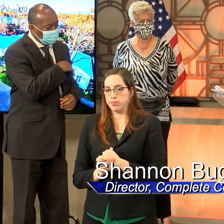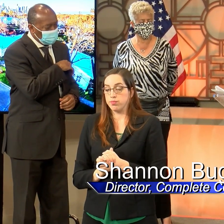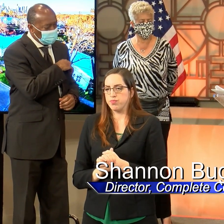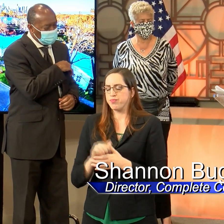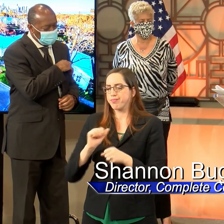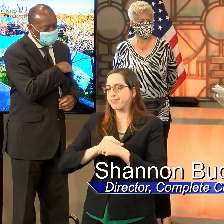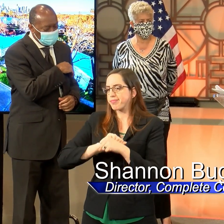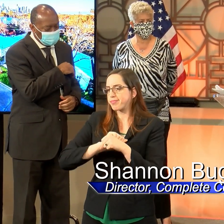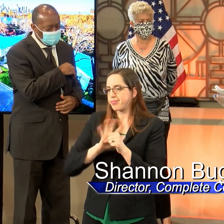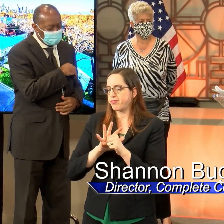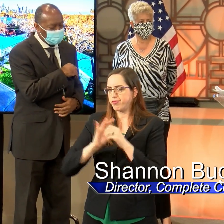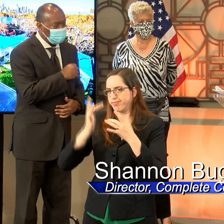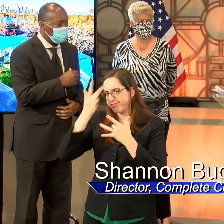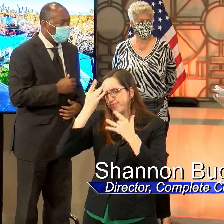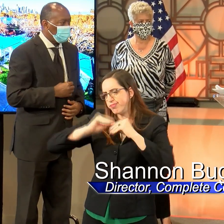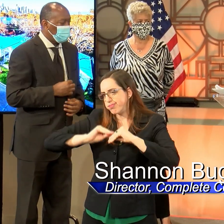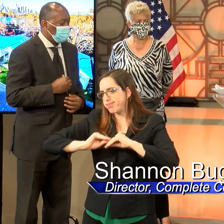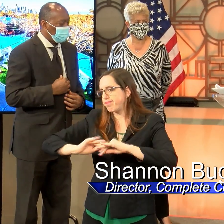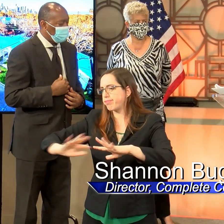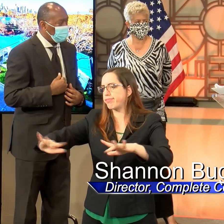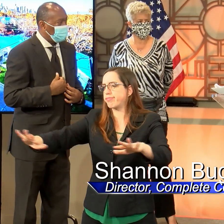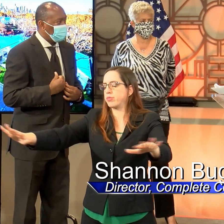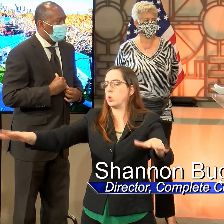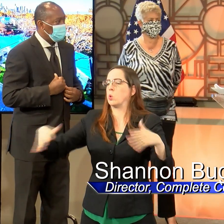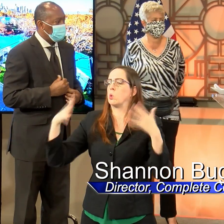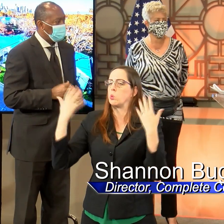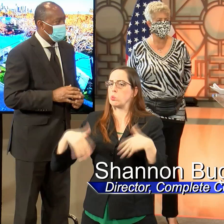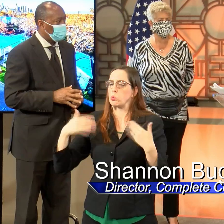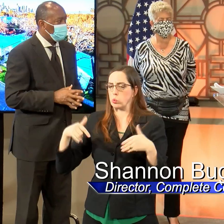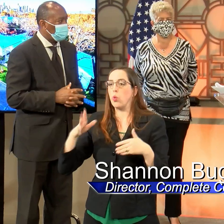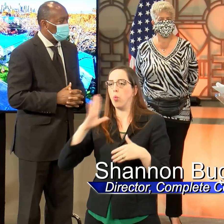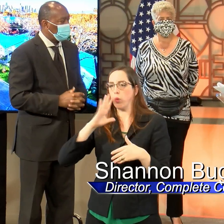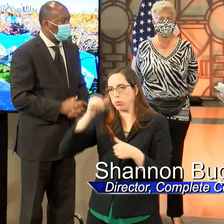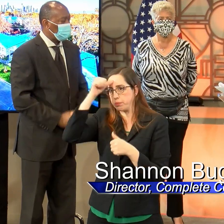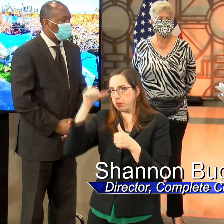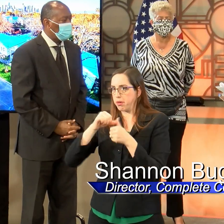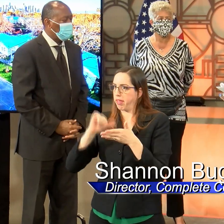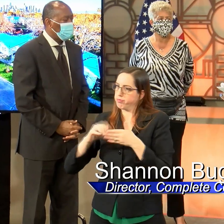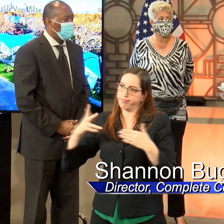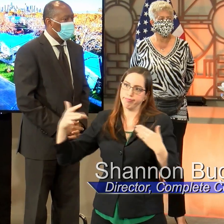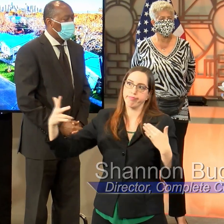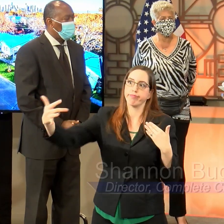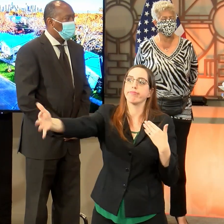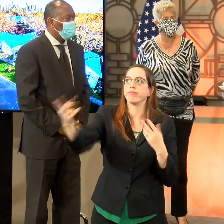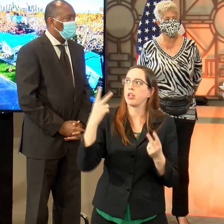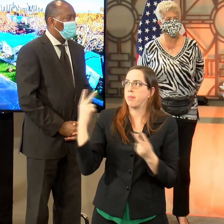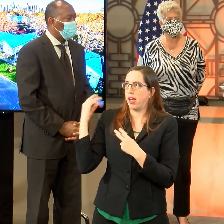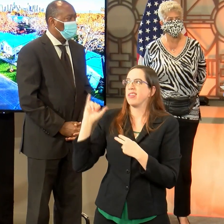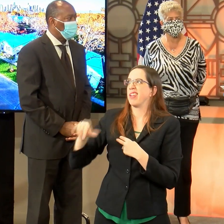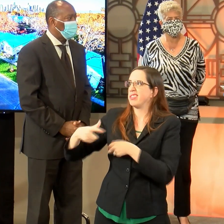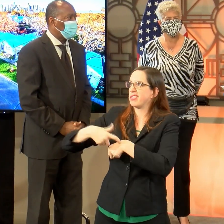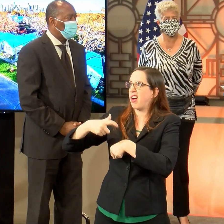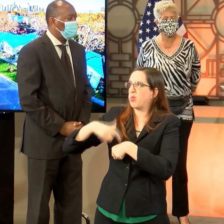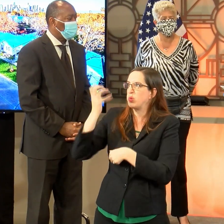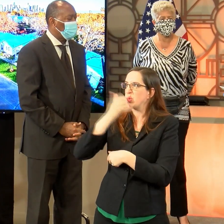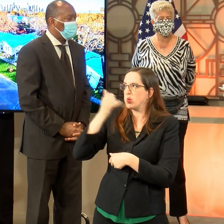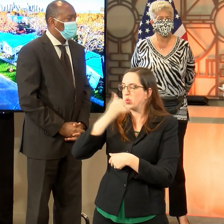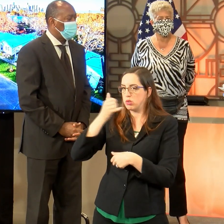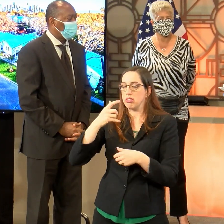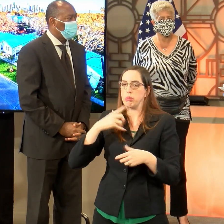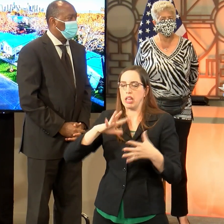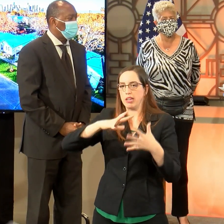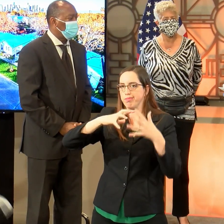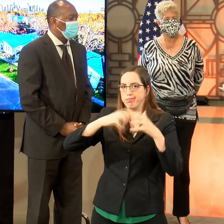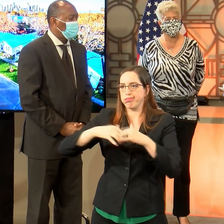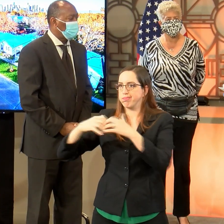The COVID-19 pandemic is a generation-defining crisis. It has disrupted all social systems, crippled the